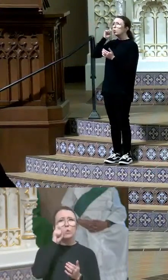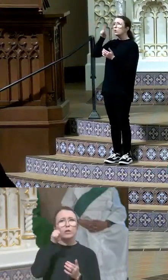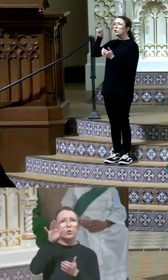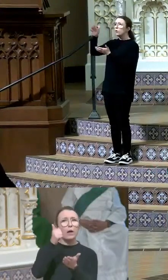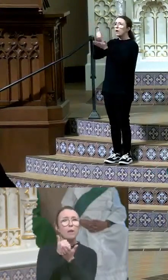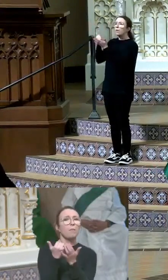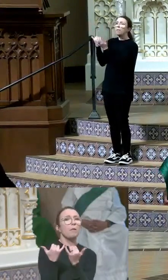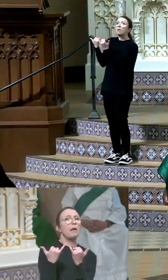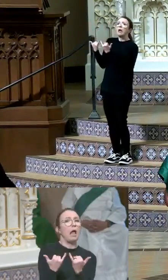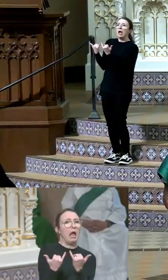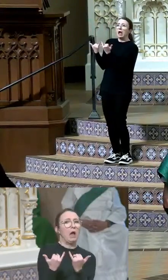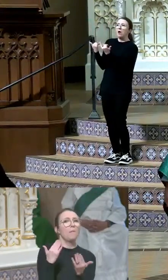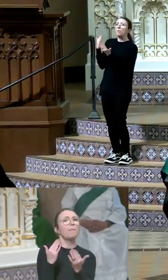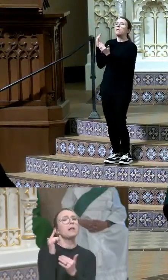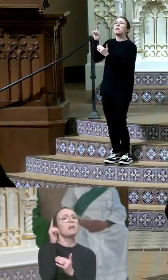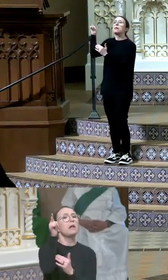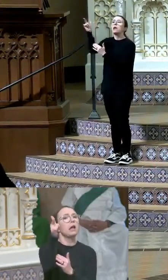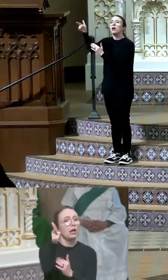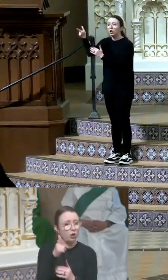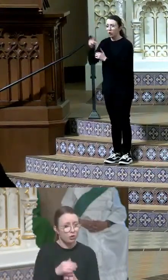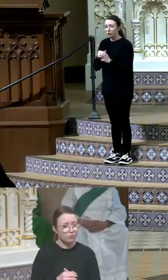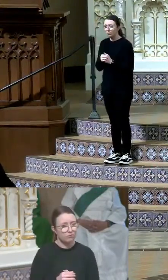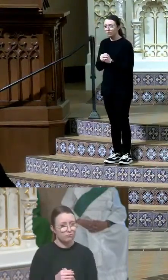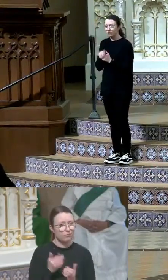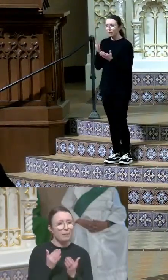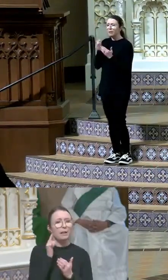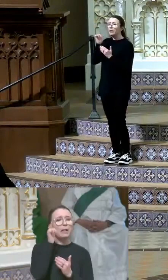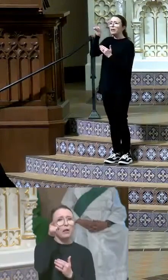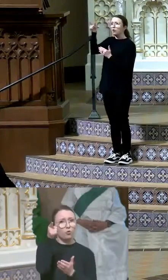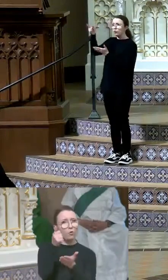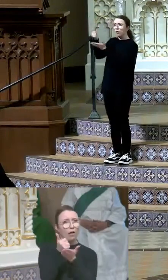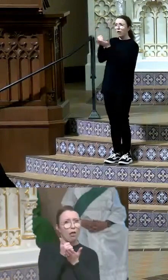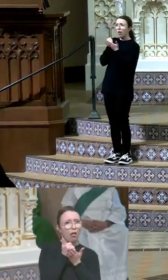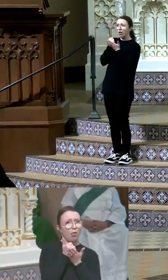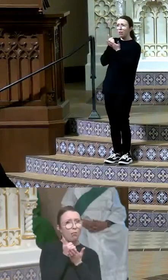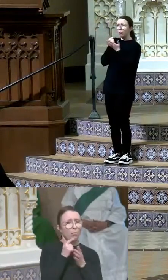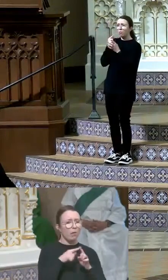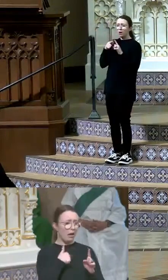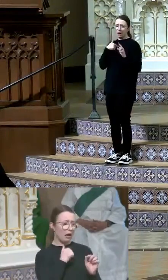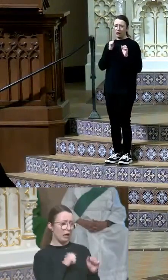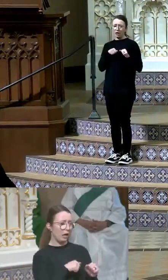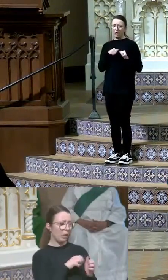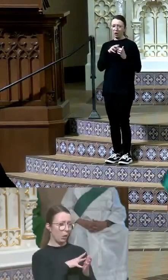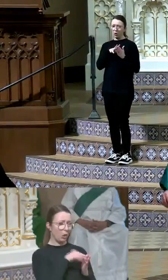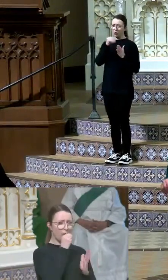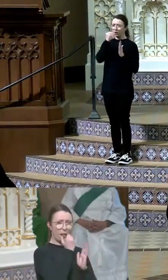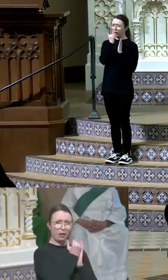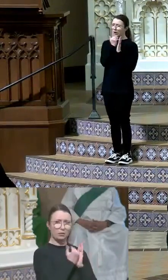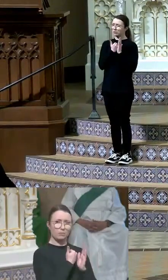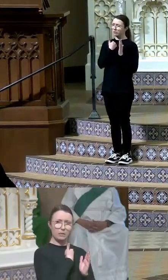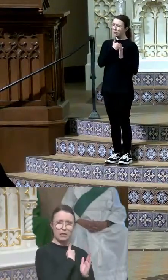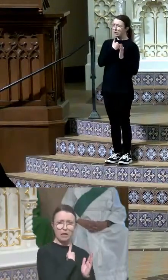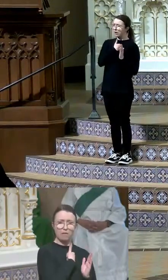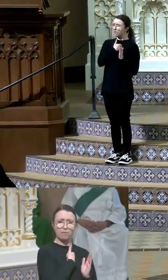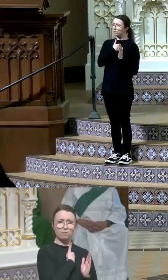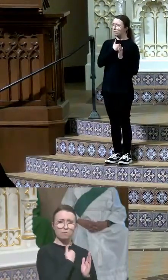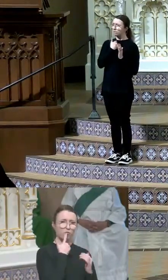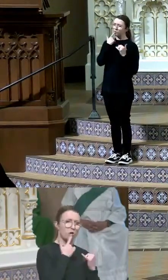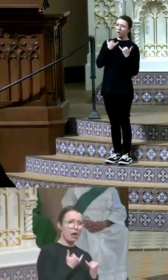bit more. Maybe there's a lesson here I need to learn. Maybe there's something else for me to